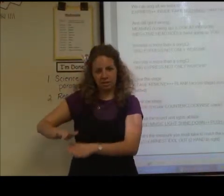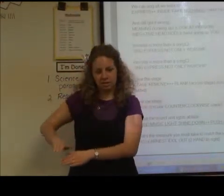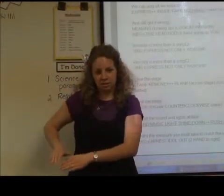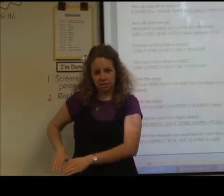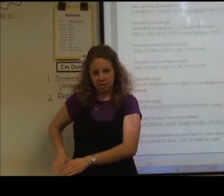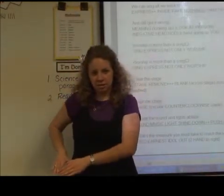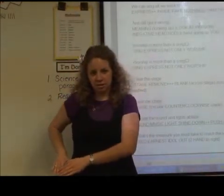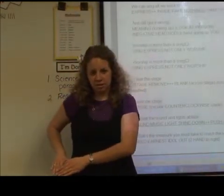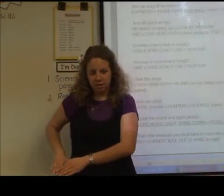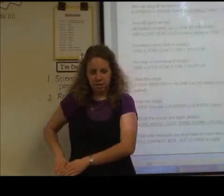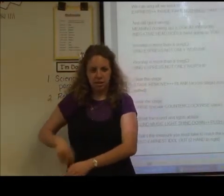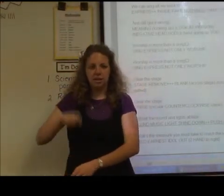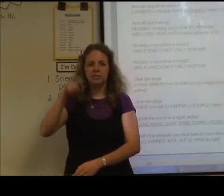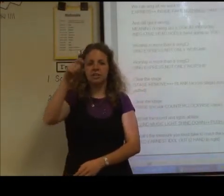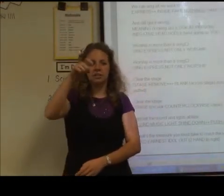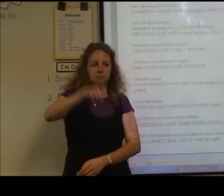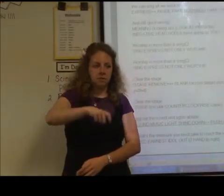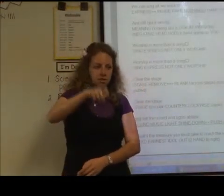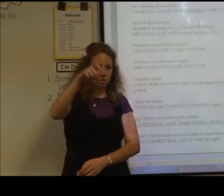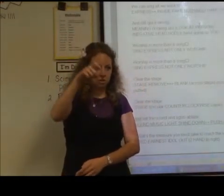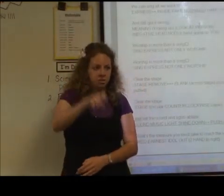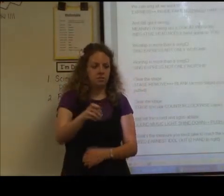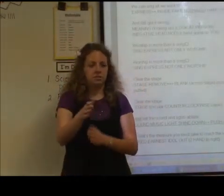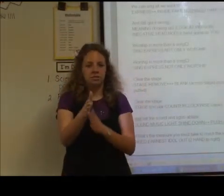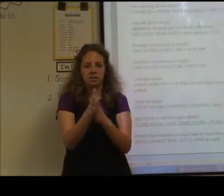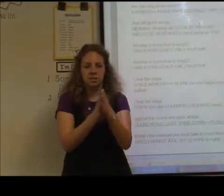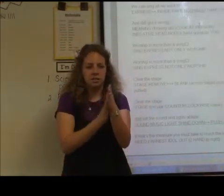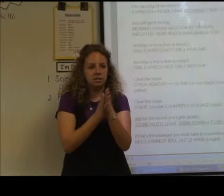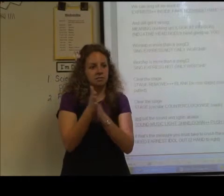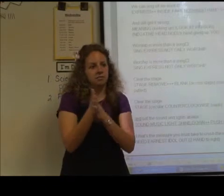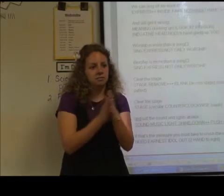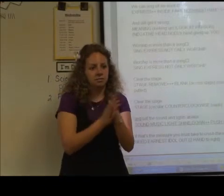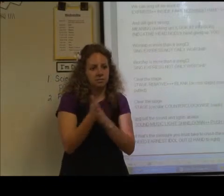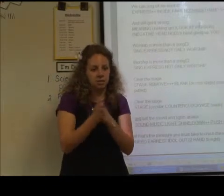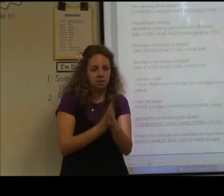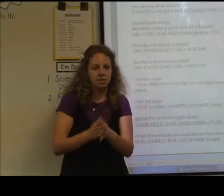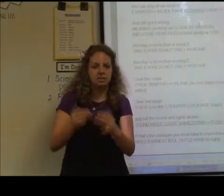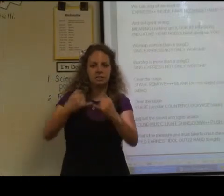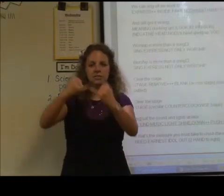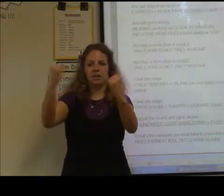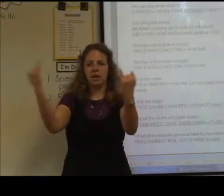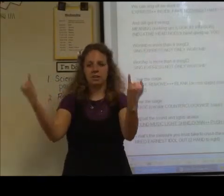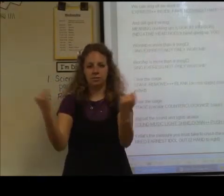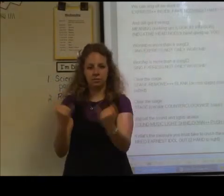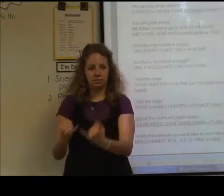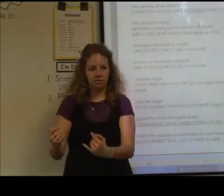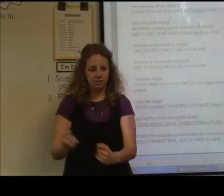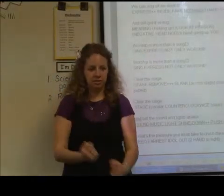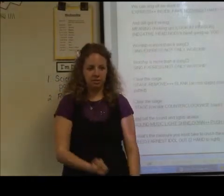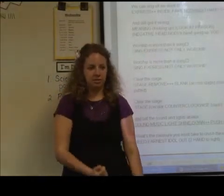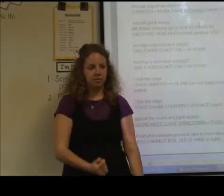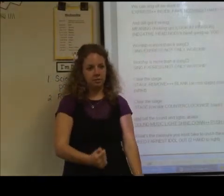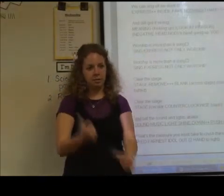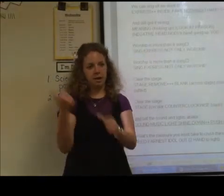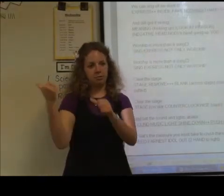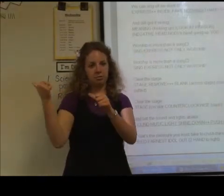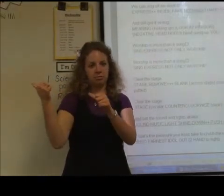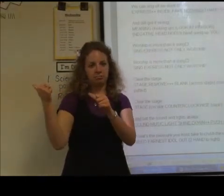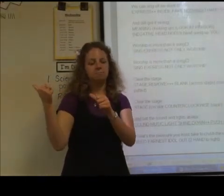ablaze. If that's a measure, heated, harness for the idols to be out.